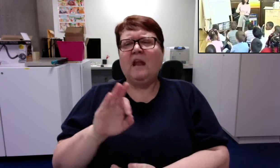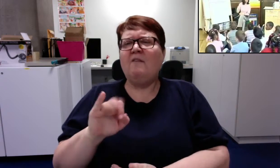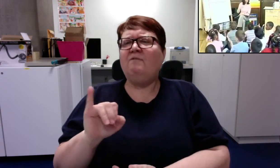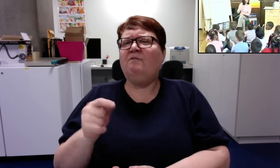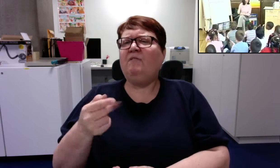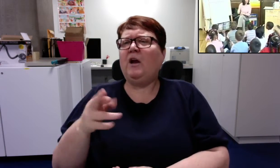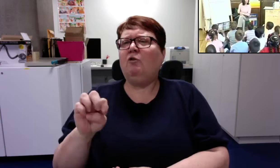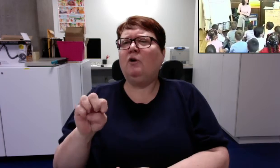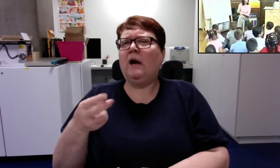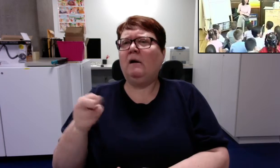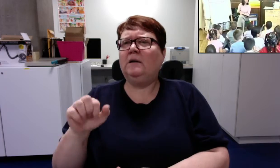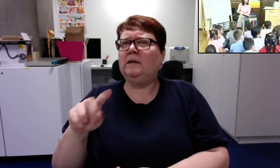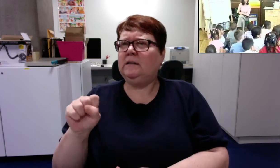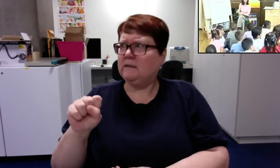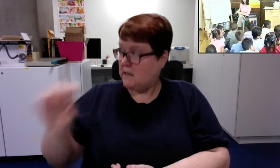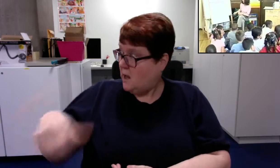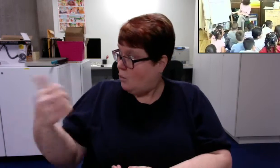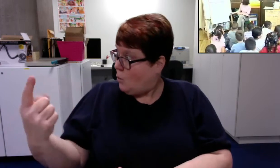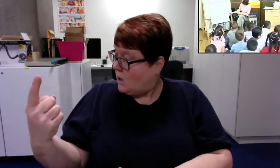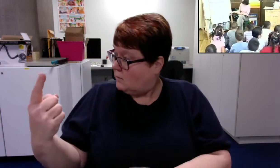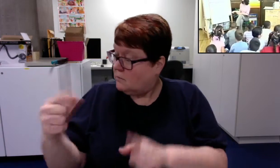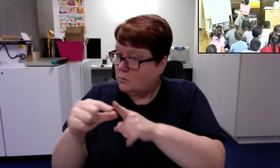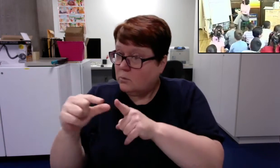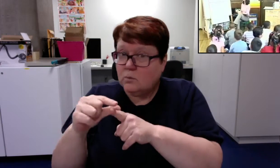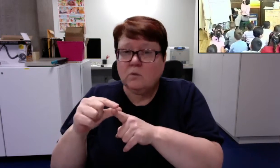Figureheads. Nicole, was there another word?